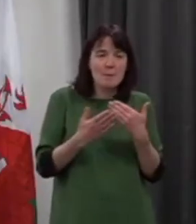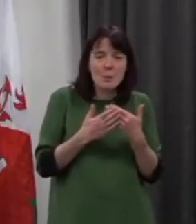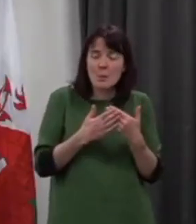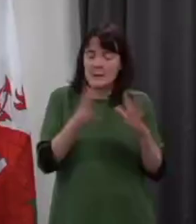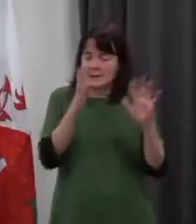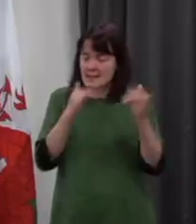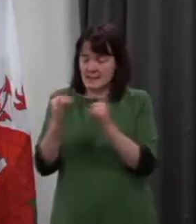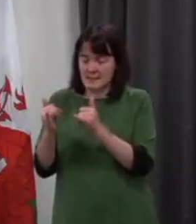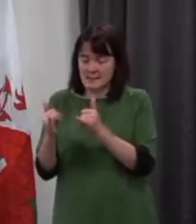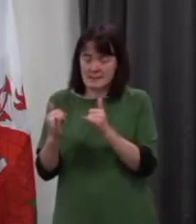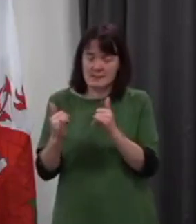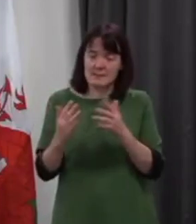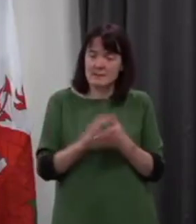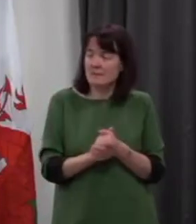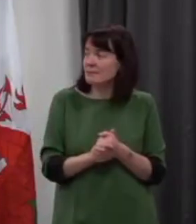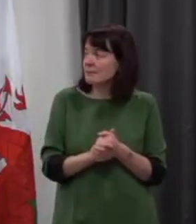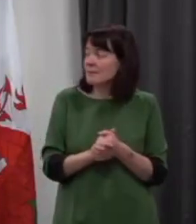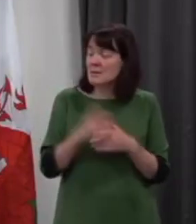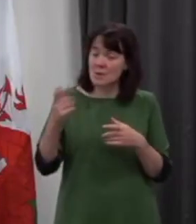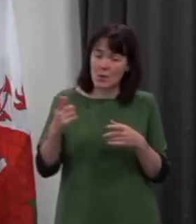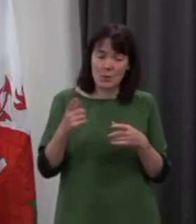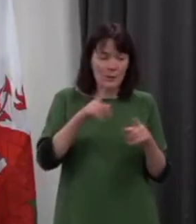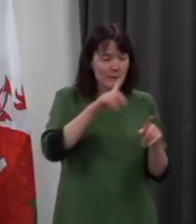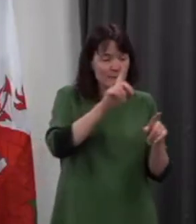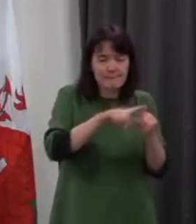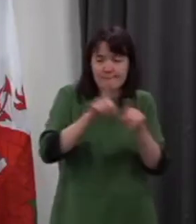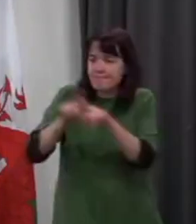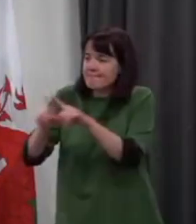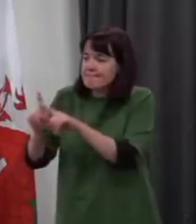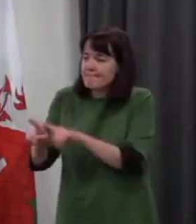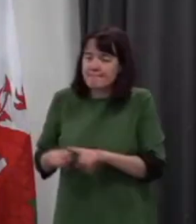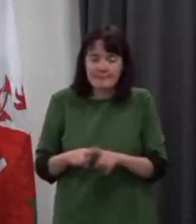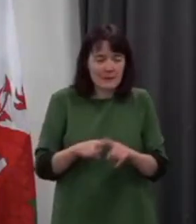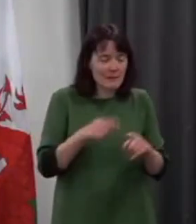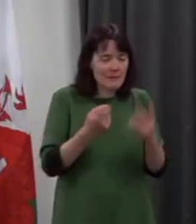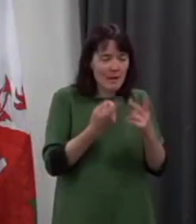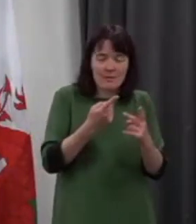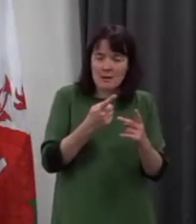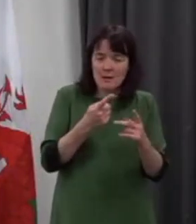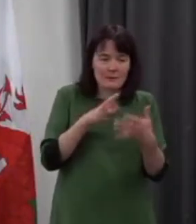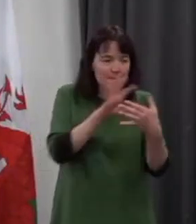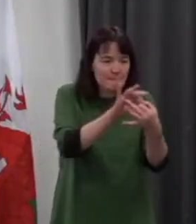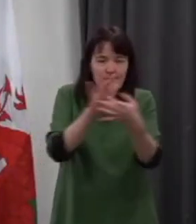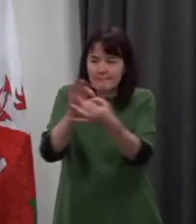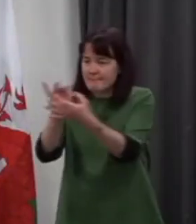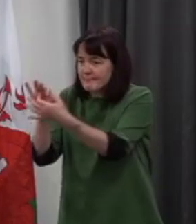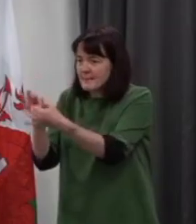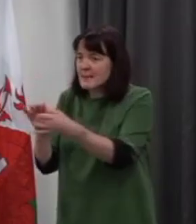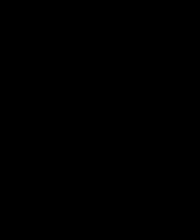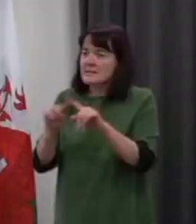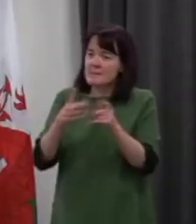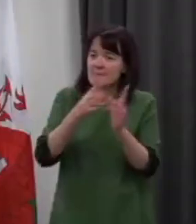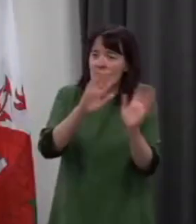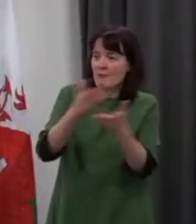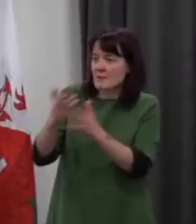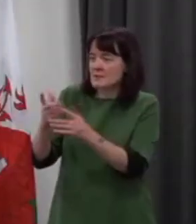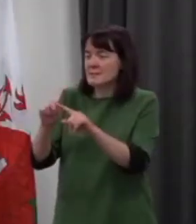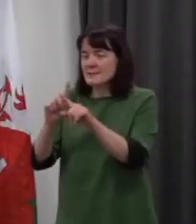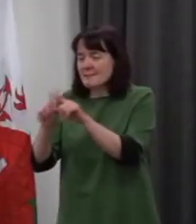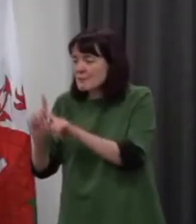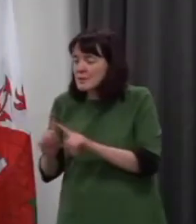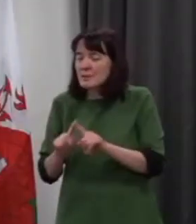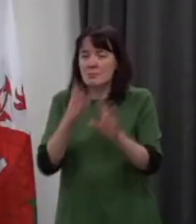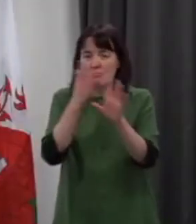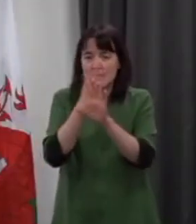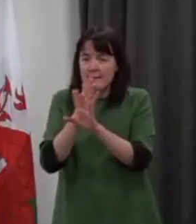we've diversified the range of people we're working with, the offers of help we've had from a range of different private organisations,